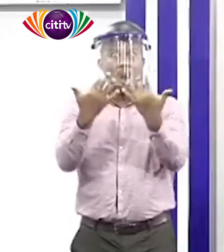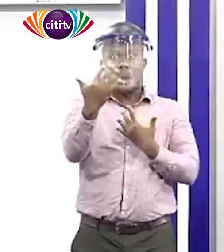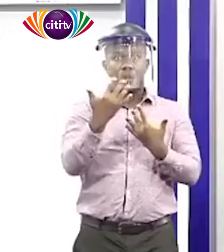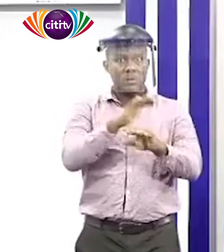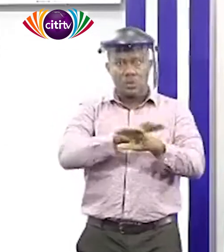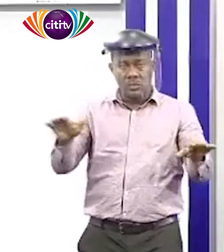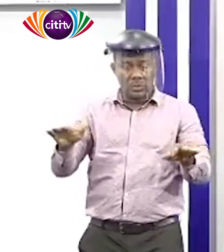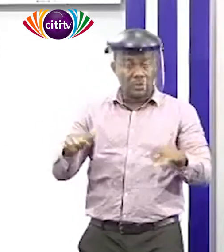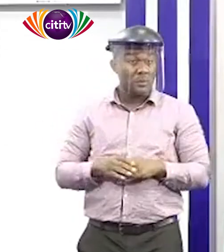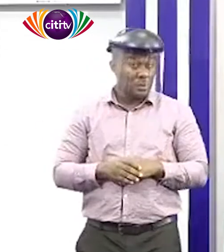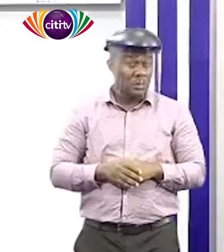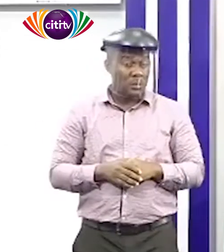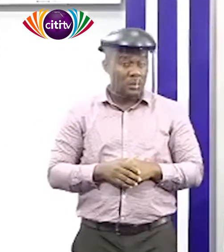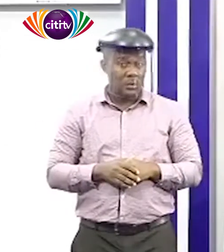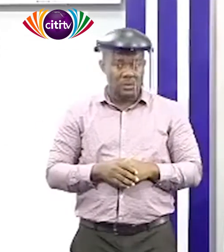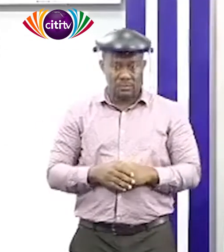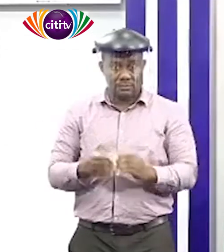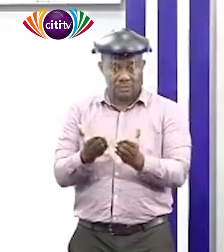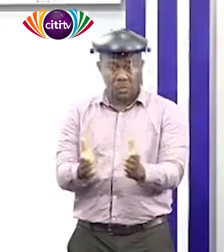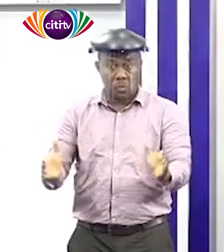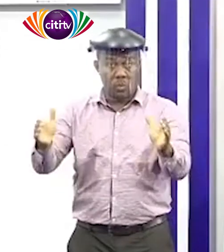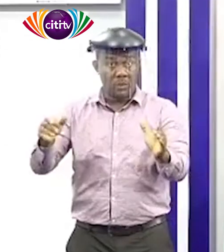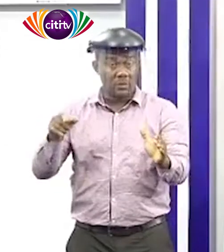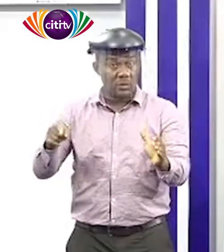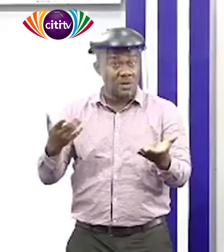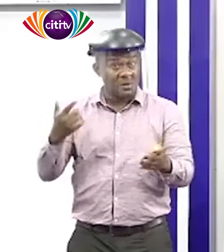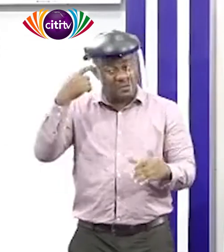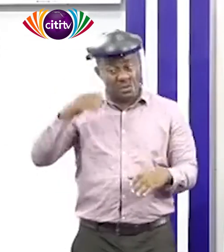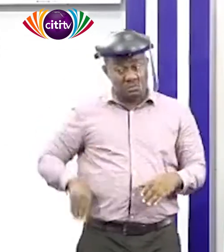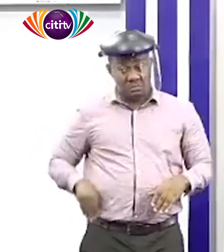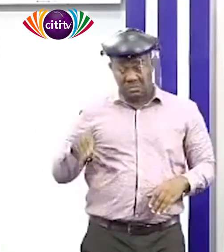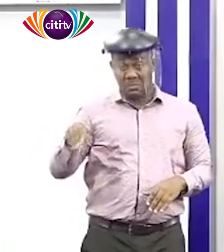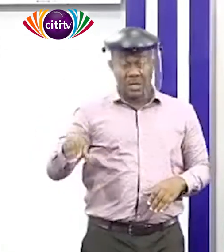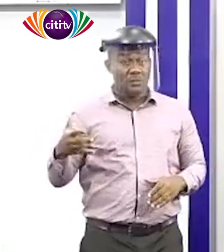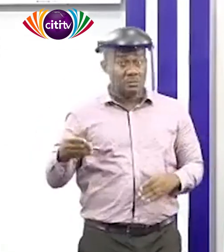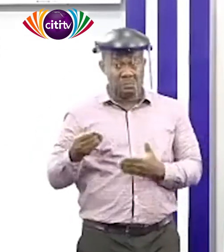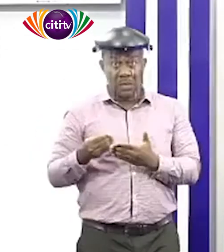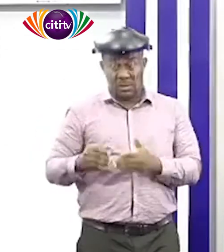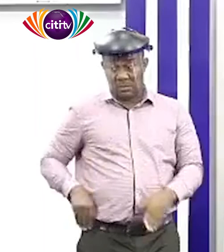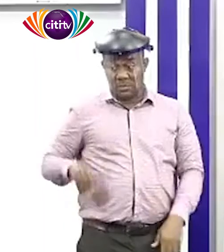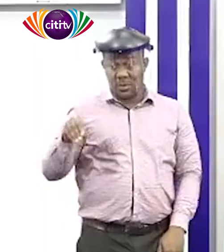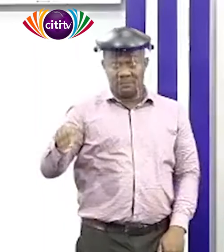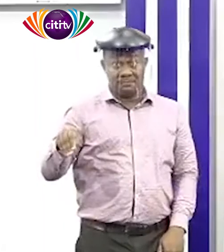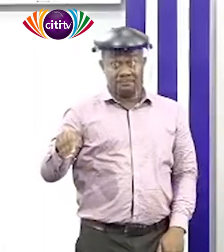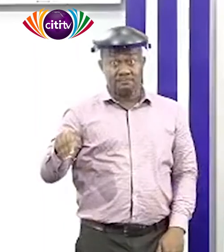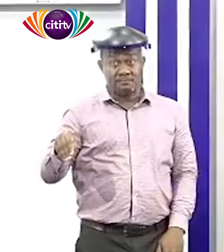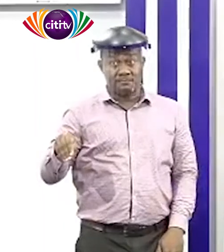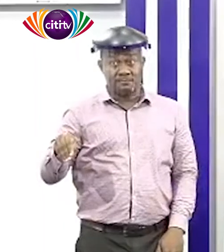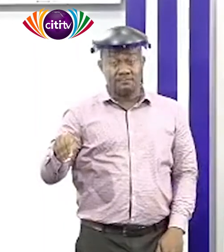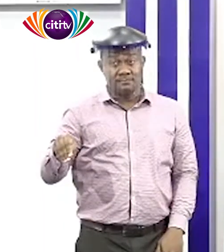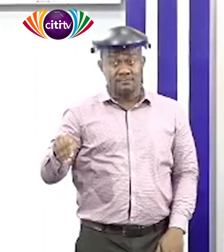Put a bowl at the entrance of the mosque for the offering of Fisabidale.